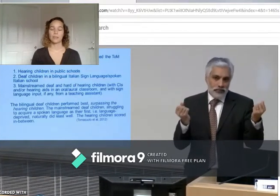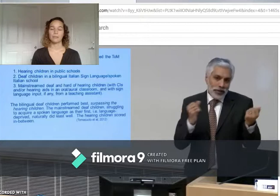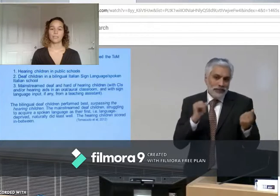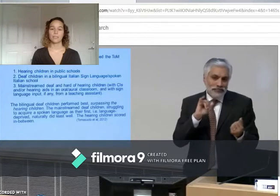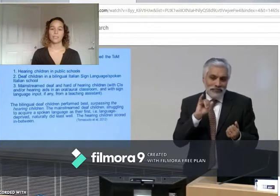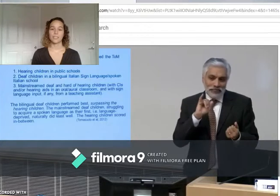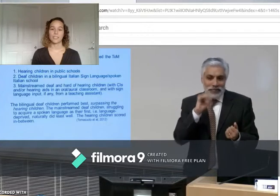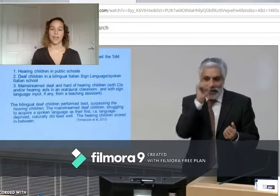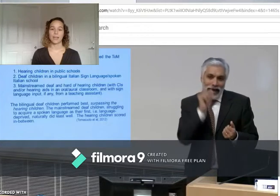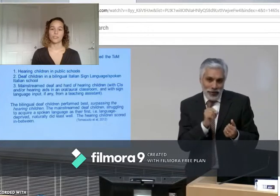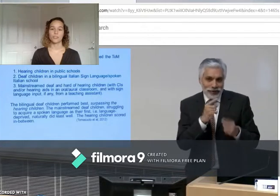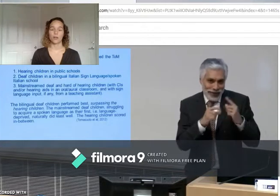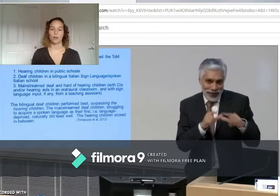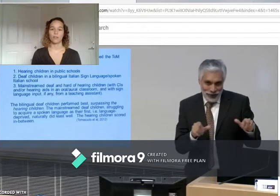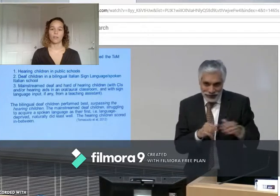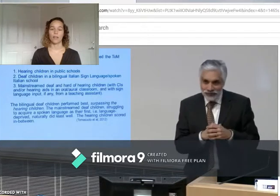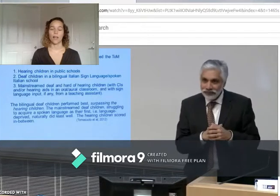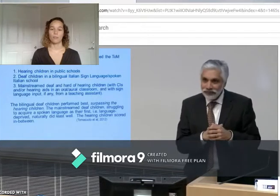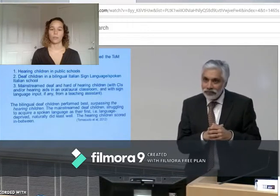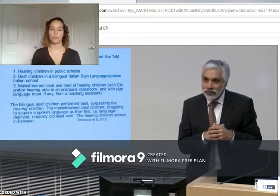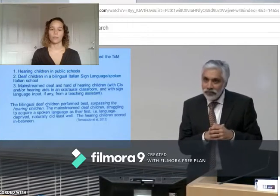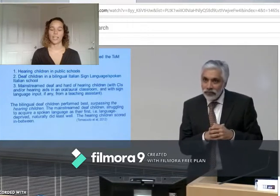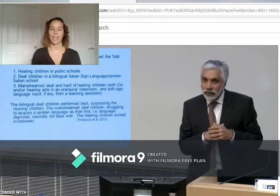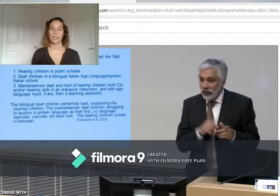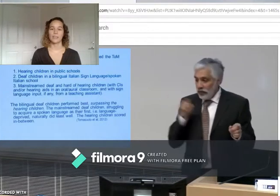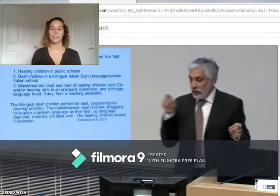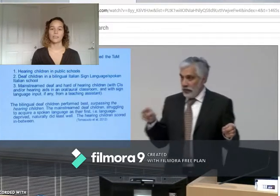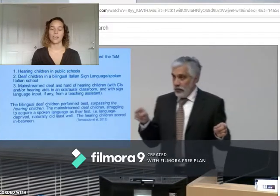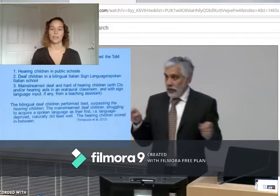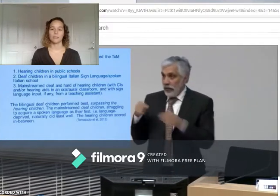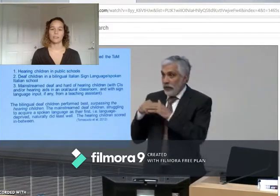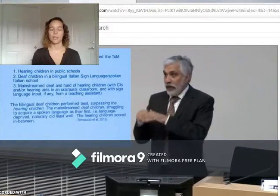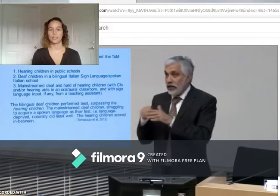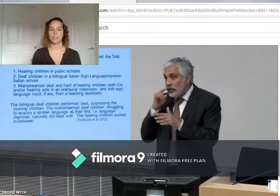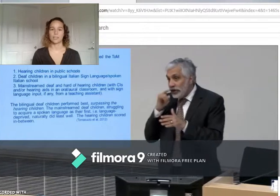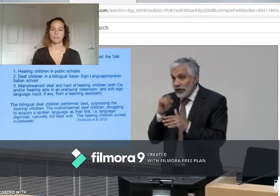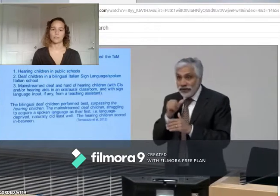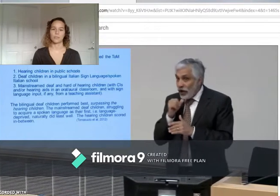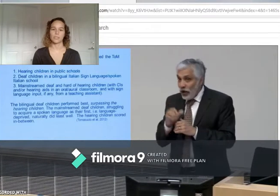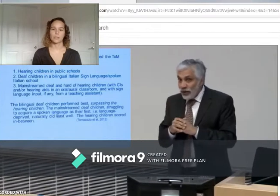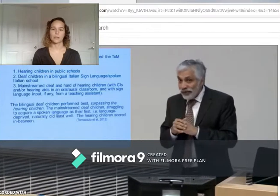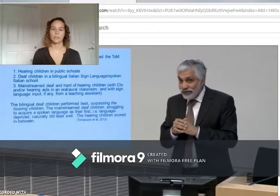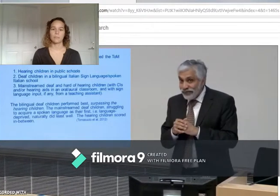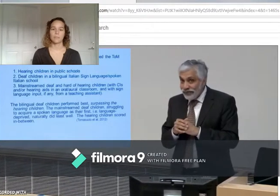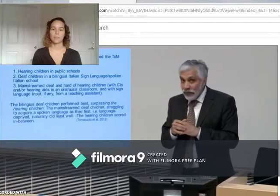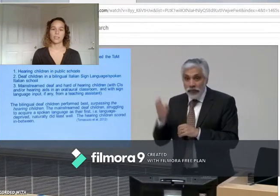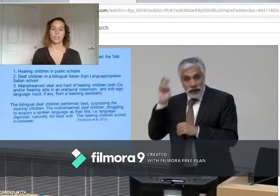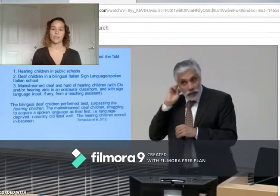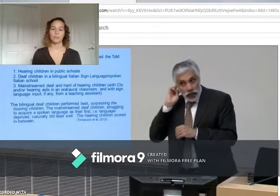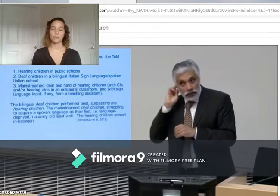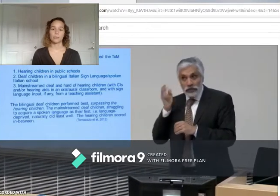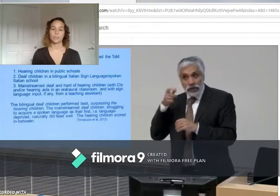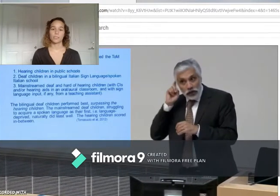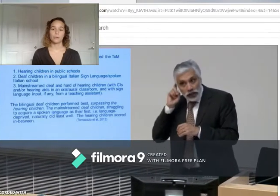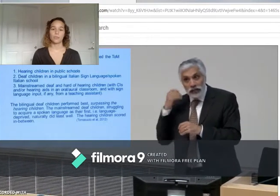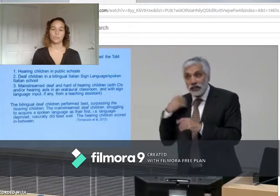The bilingual deaf kids had a strong L1. They had sign language, Italian sign language, of course. The kids